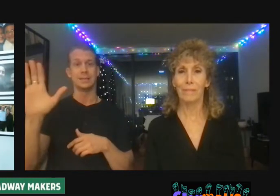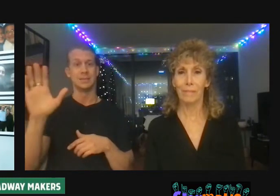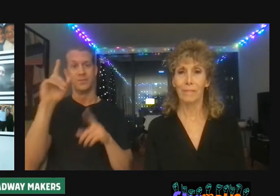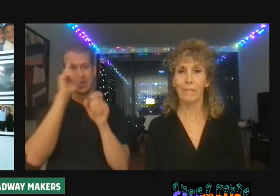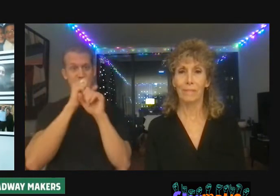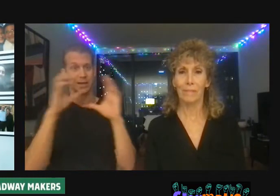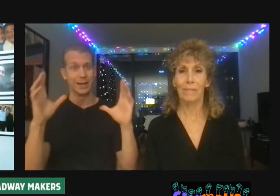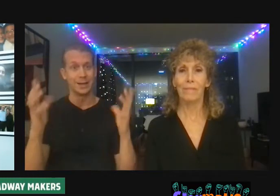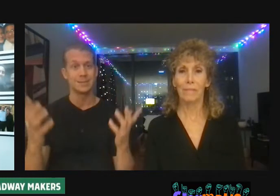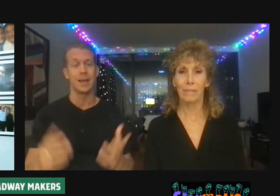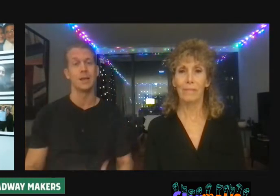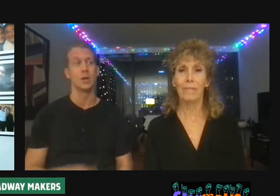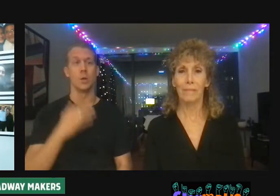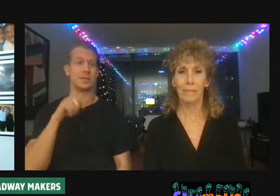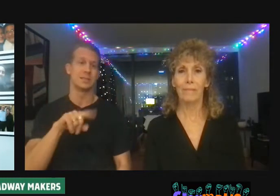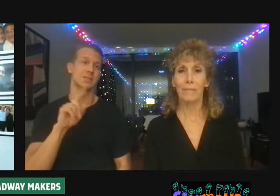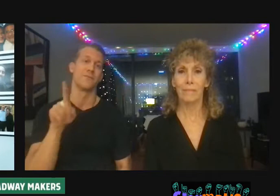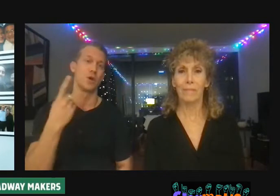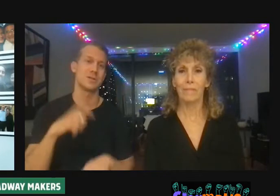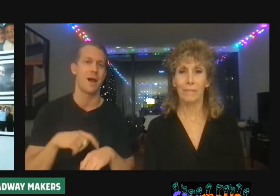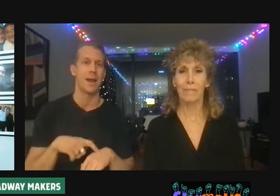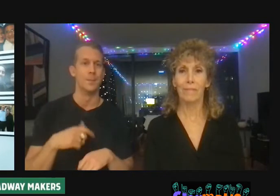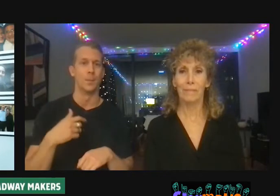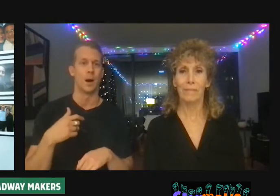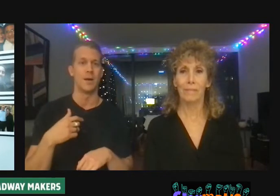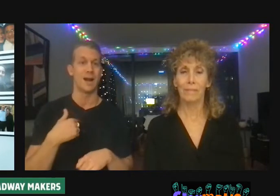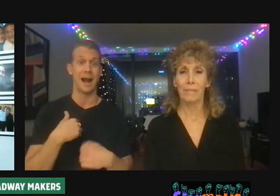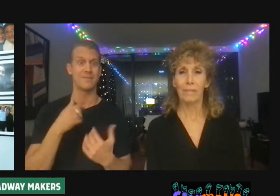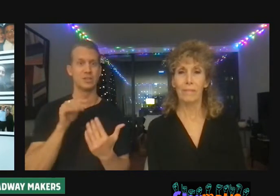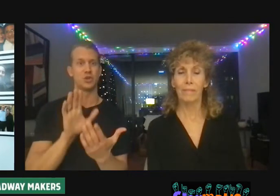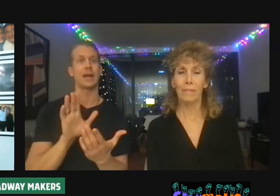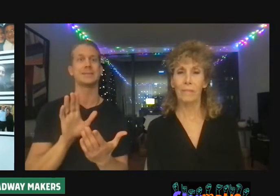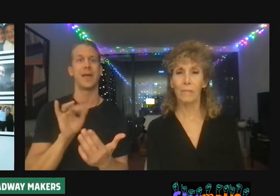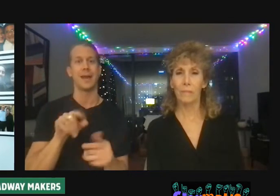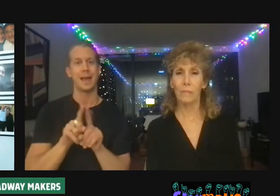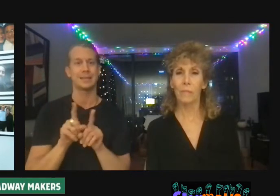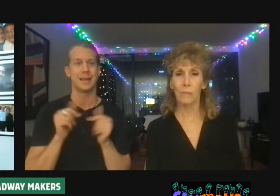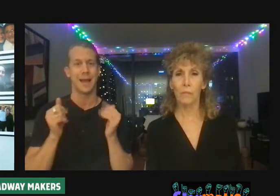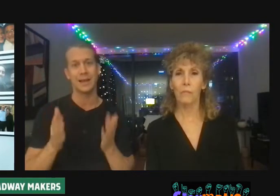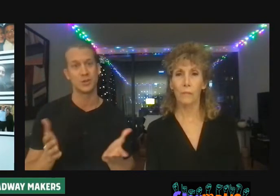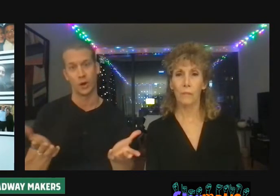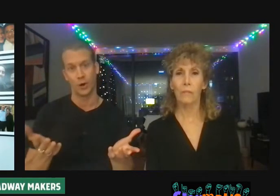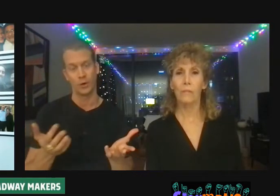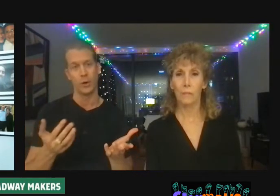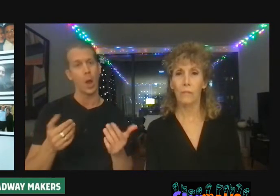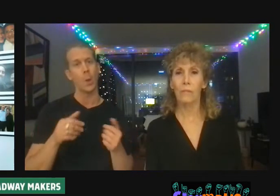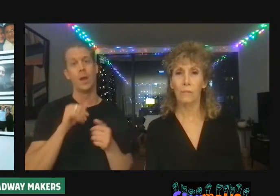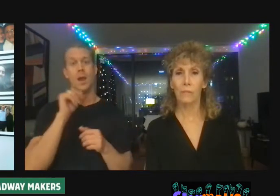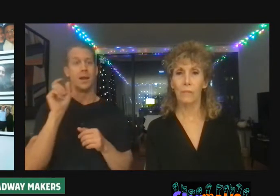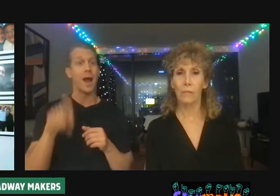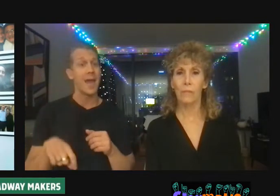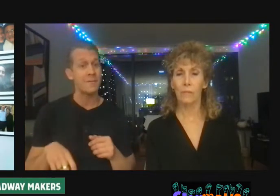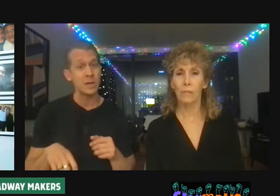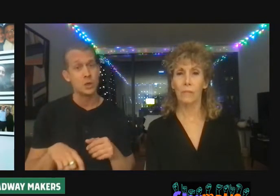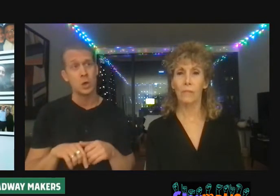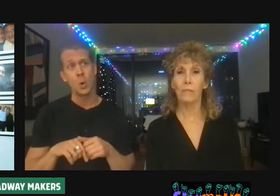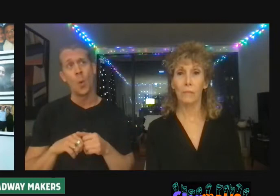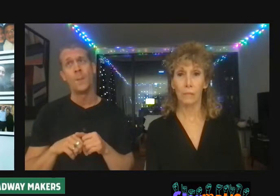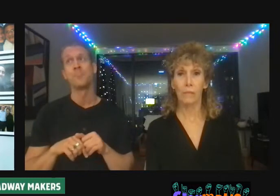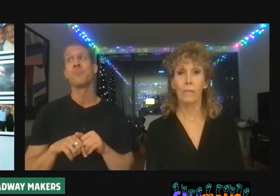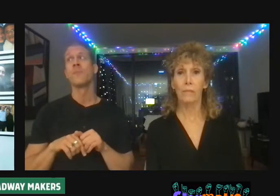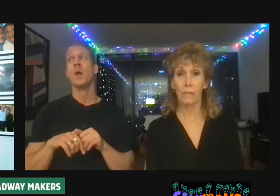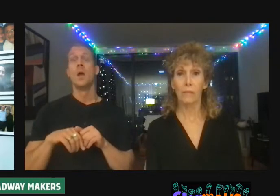was his vision. And, you know, this is the first time I've addressed that as an actor, you know, not having